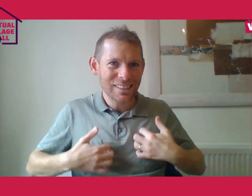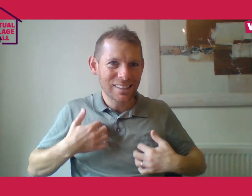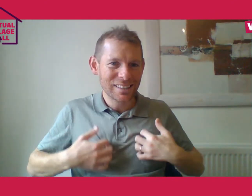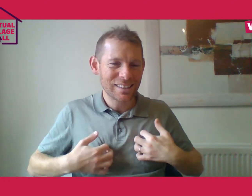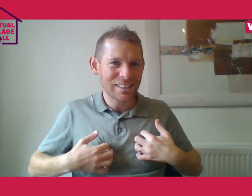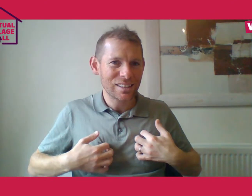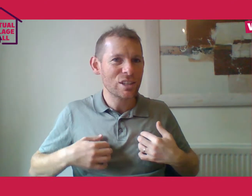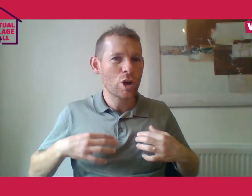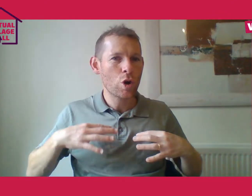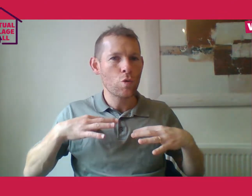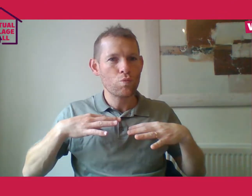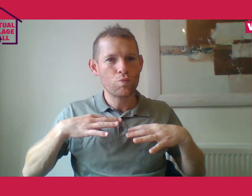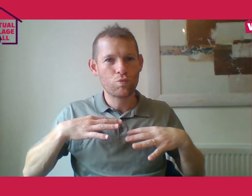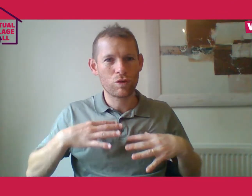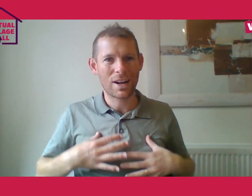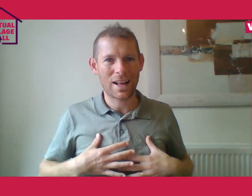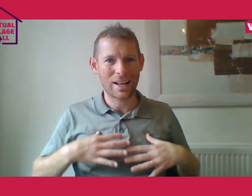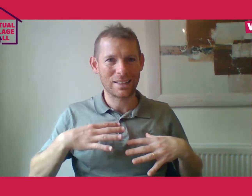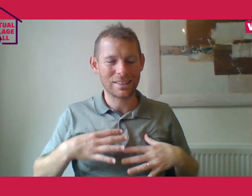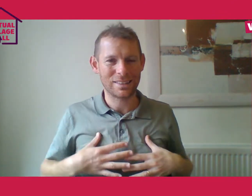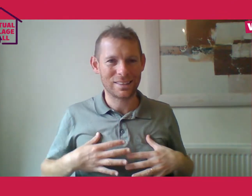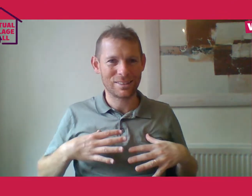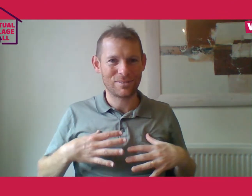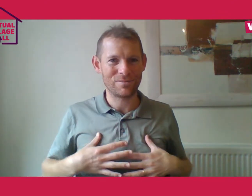excited, and relaxed.